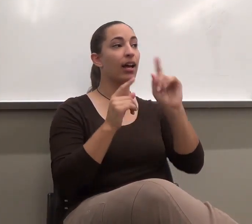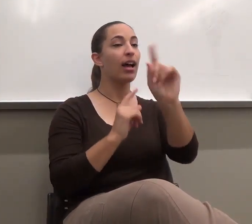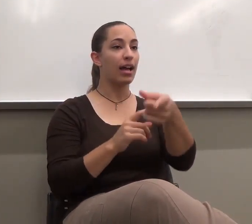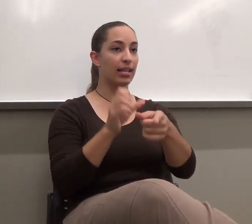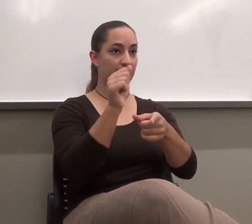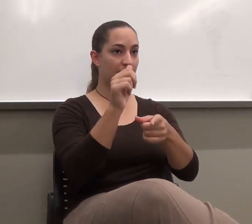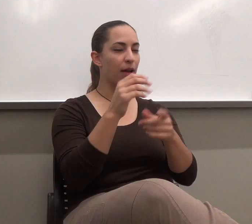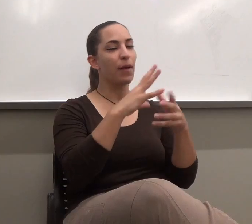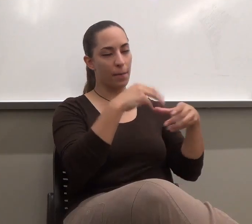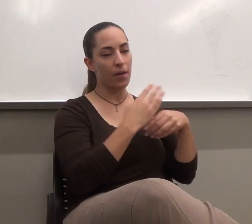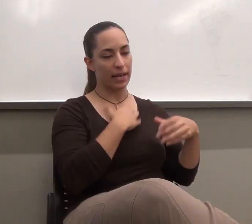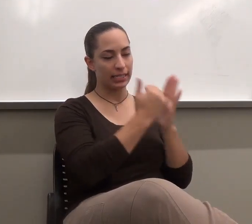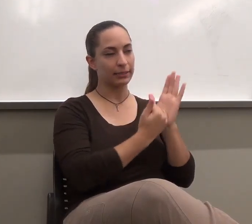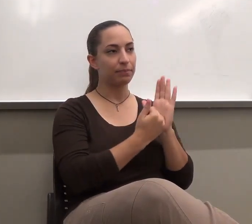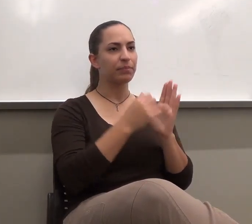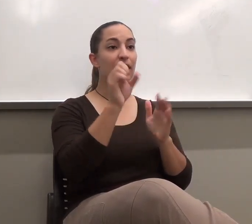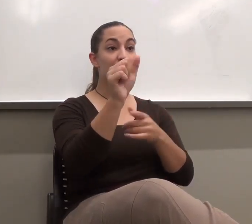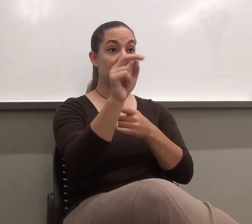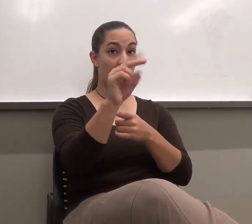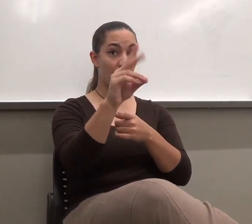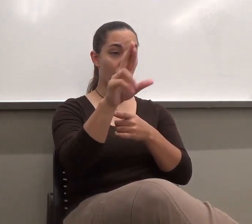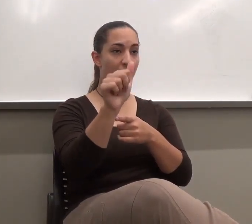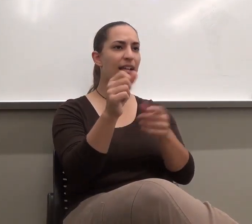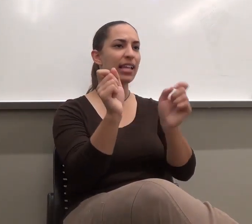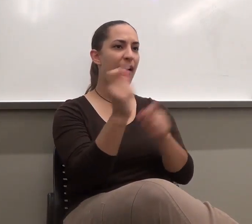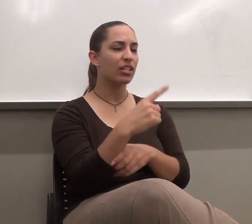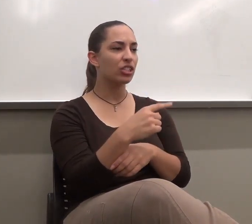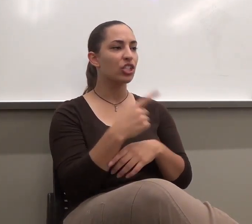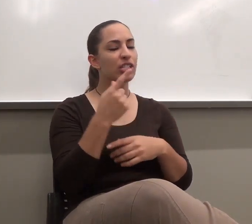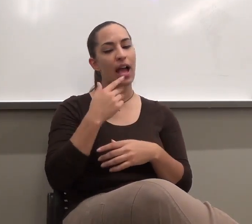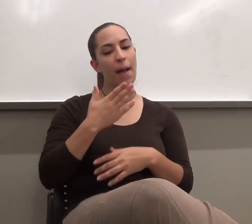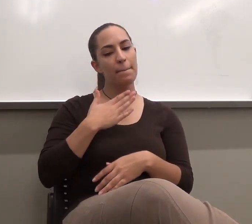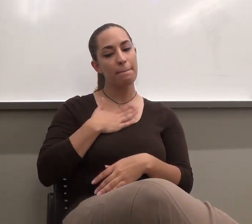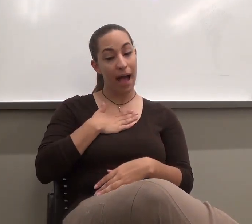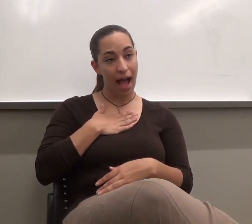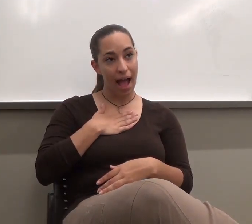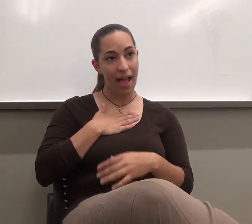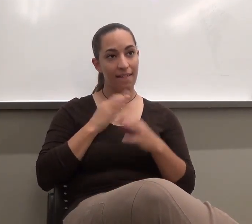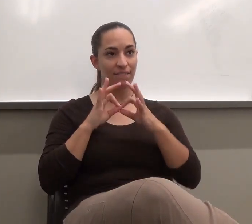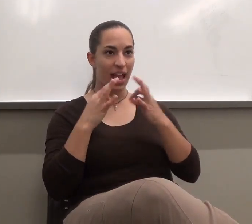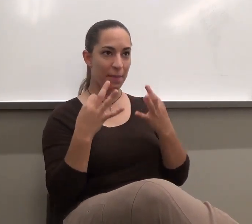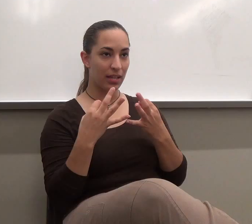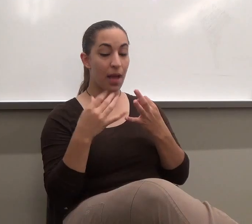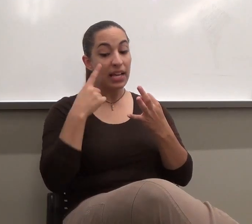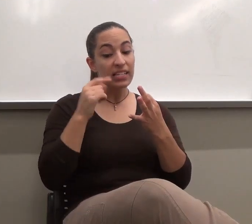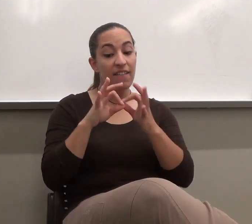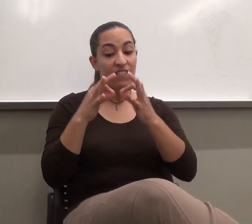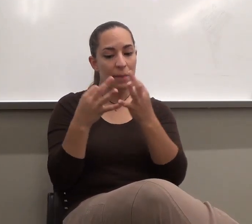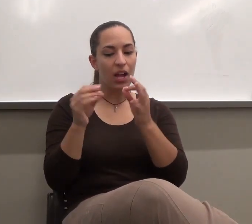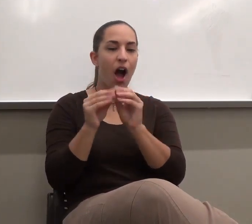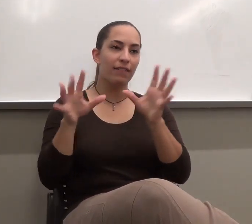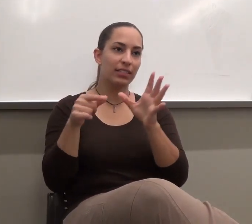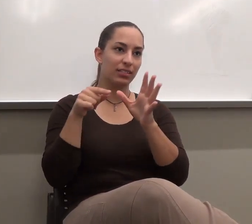my list, what Sandra is asking is that she's saying my family, because the family obviously represents more than